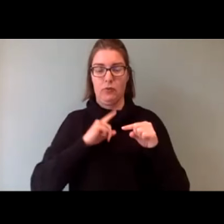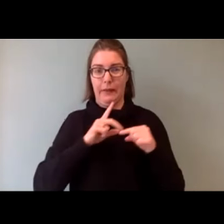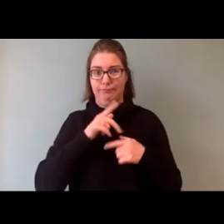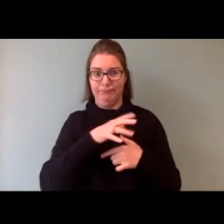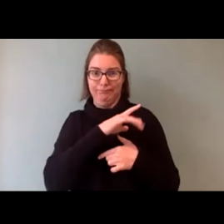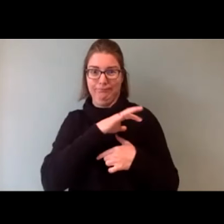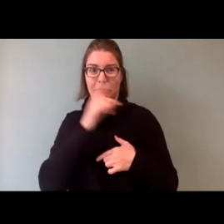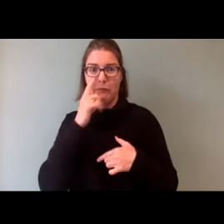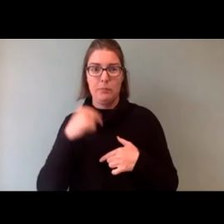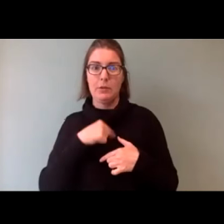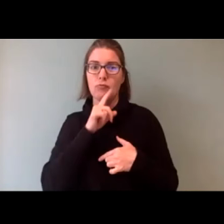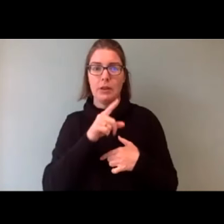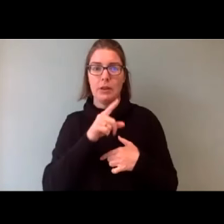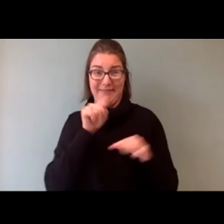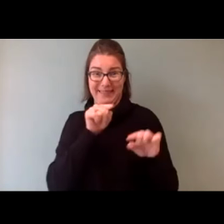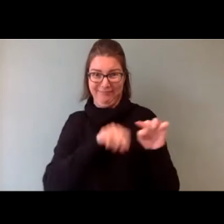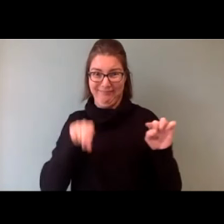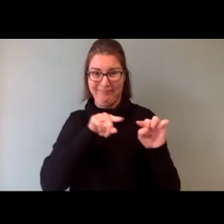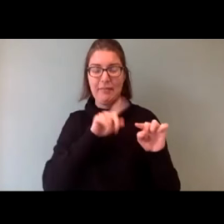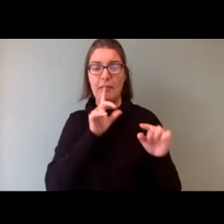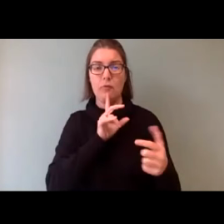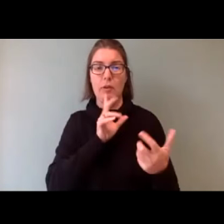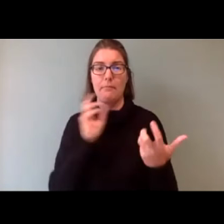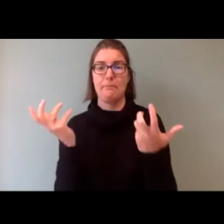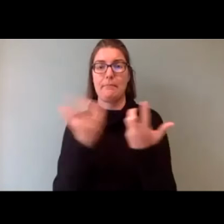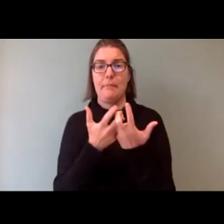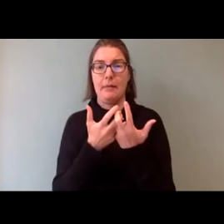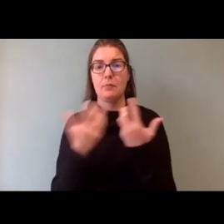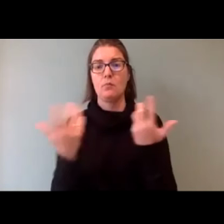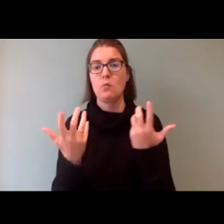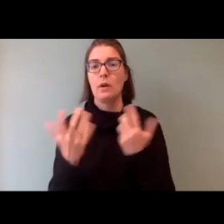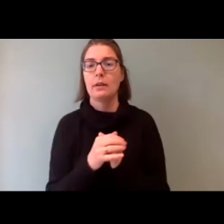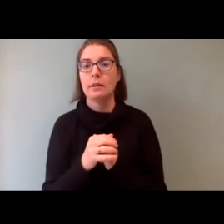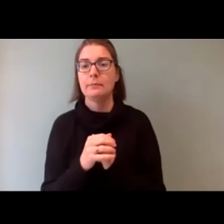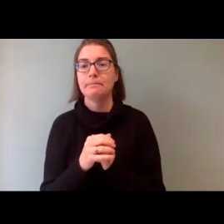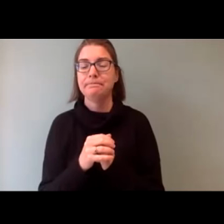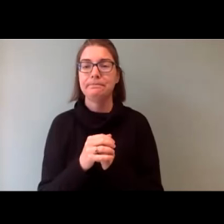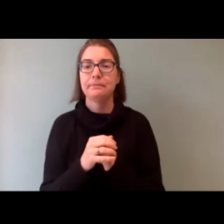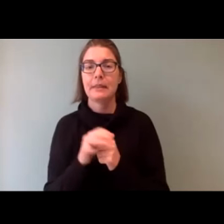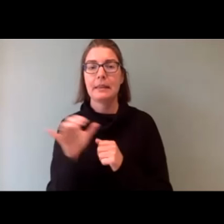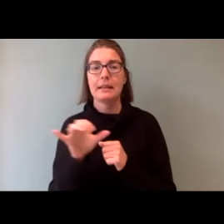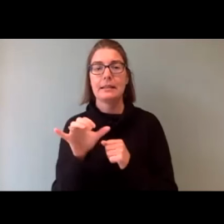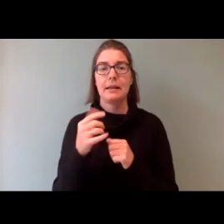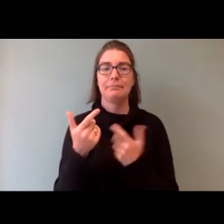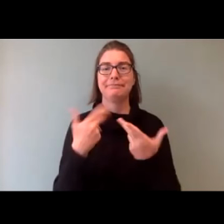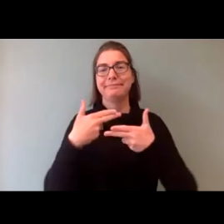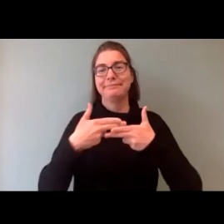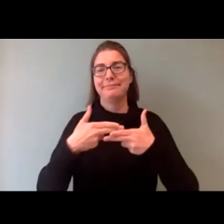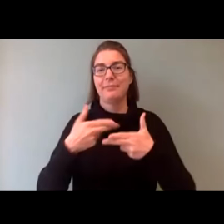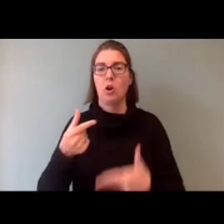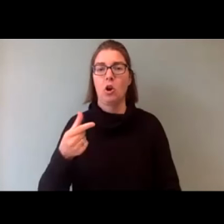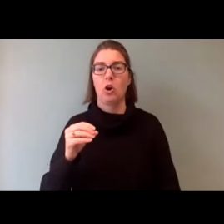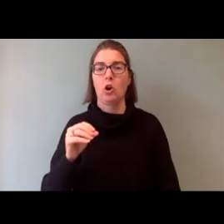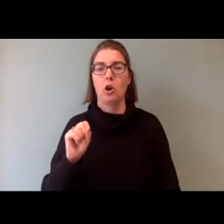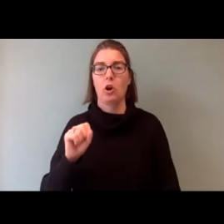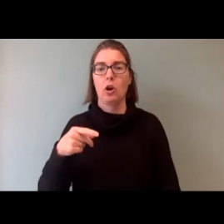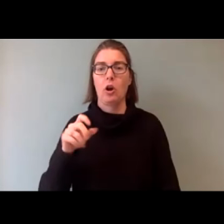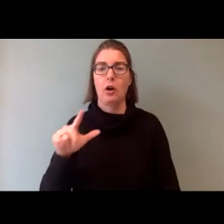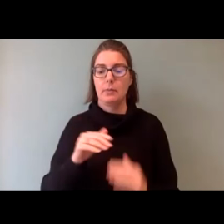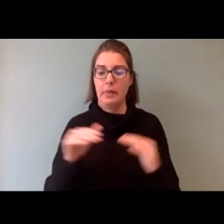quite well to the same kind of gospel level within remote